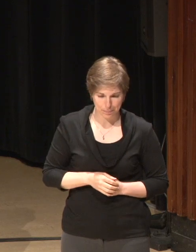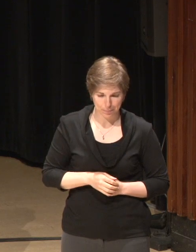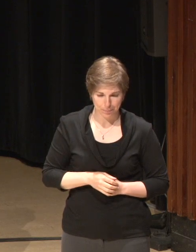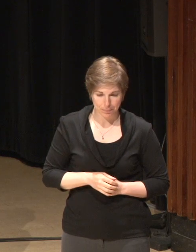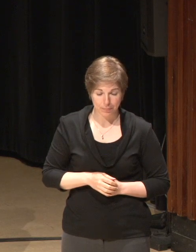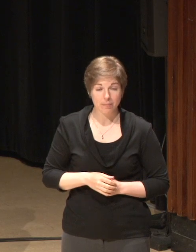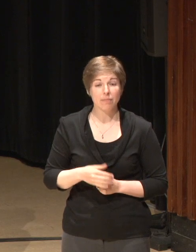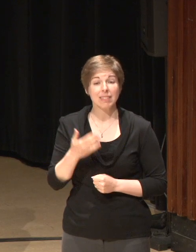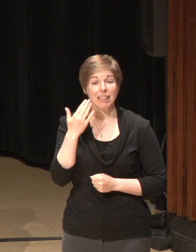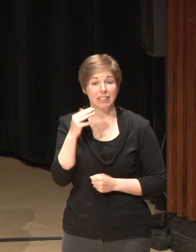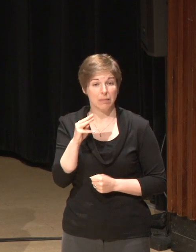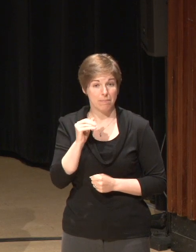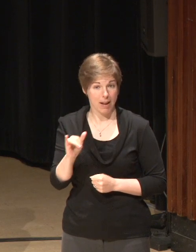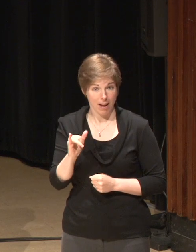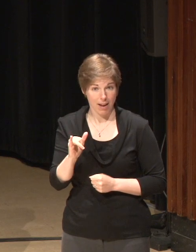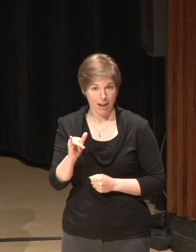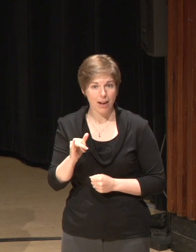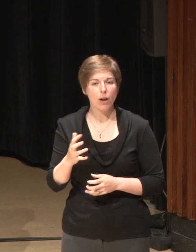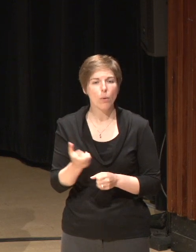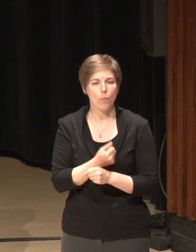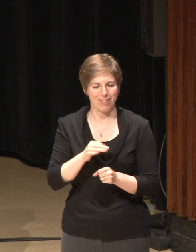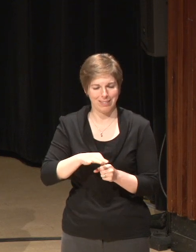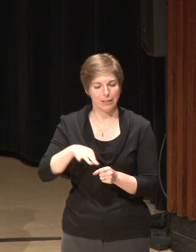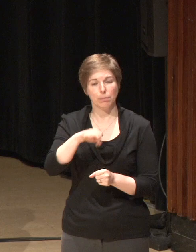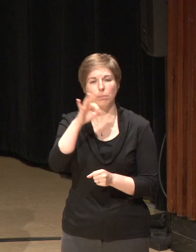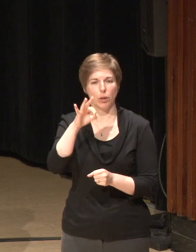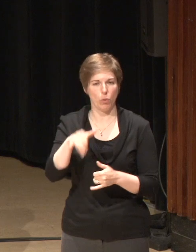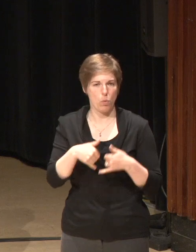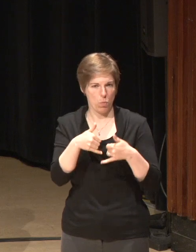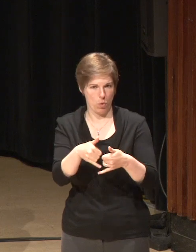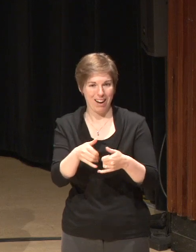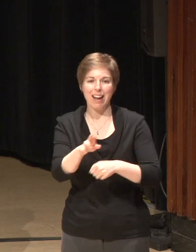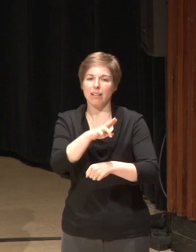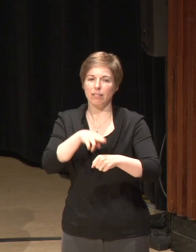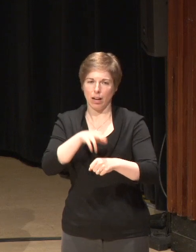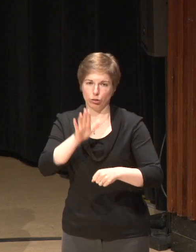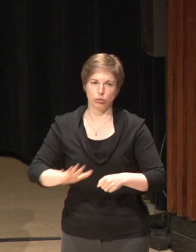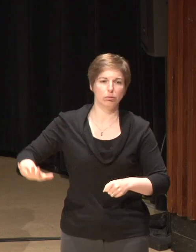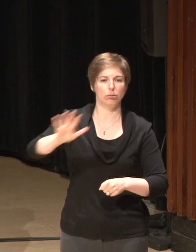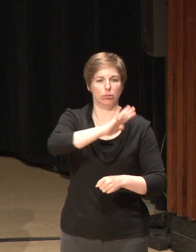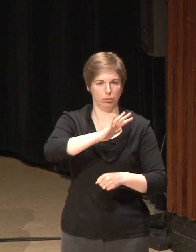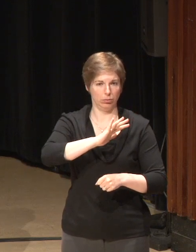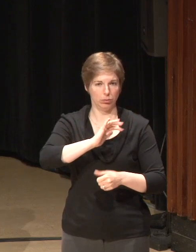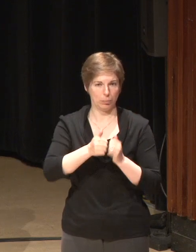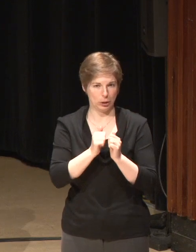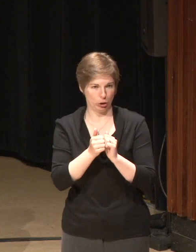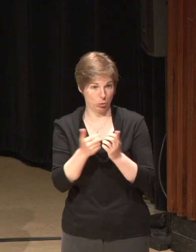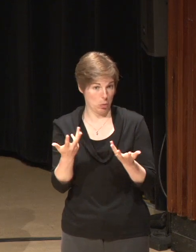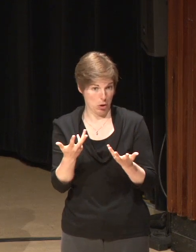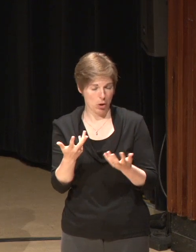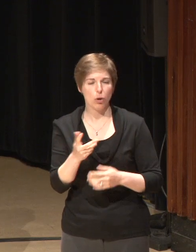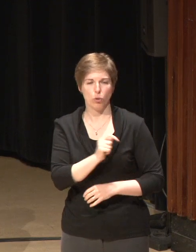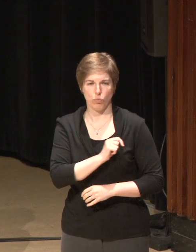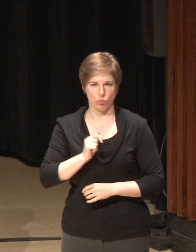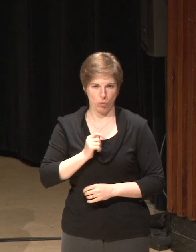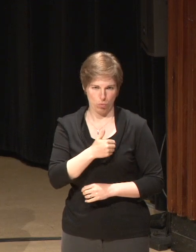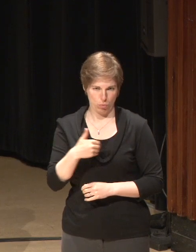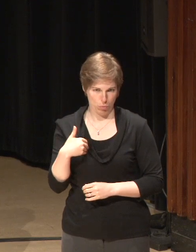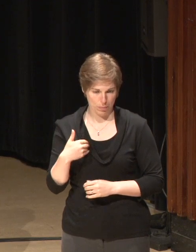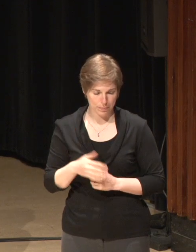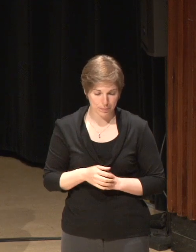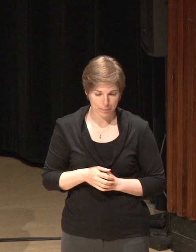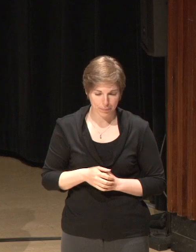May, they went on to win the Spirit Award at the national competition in Toronto. We finally gave the